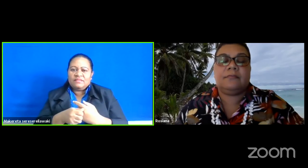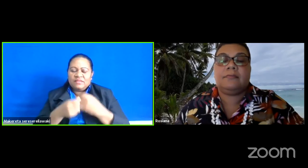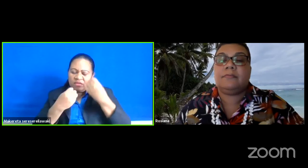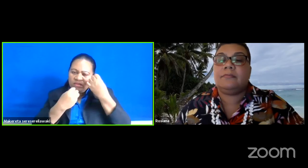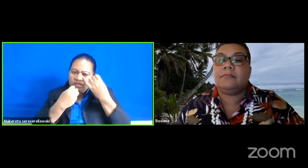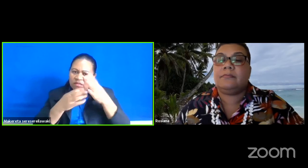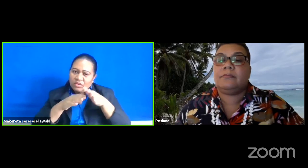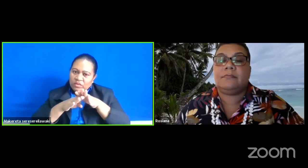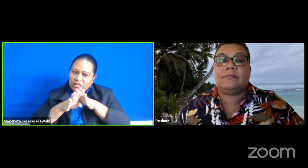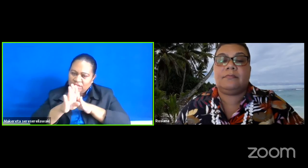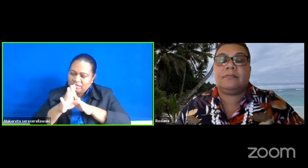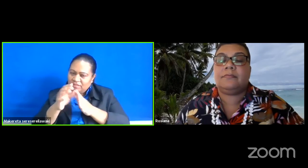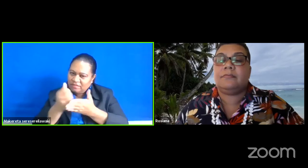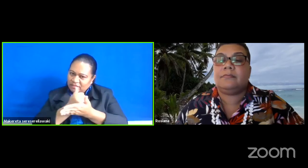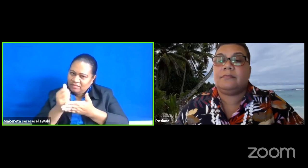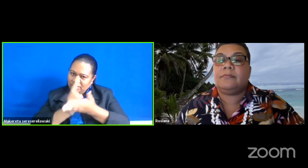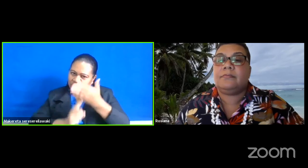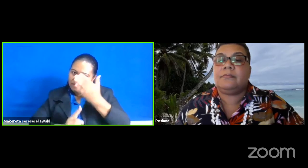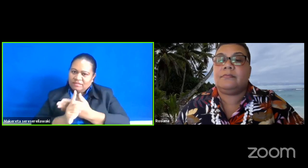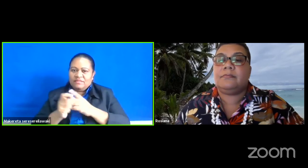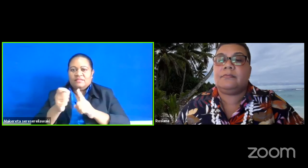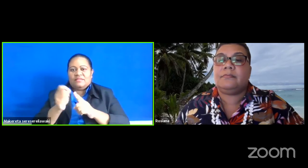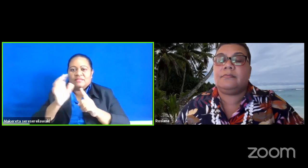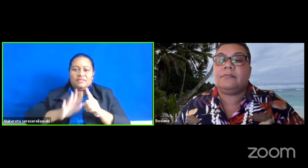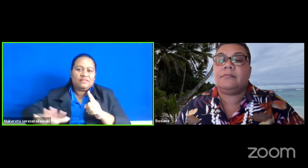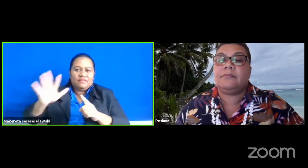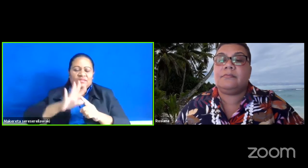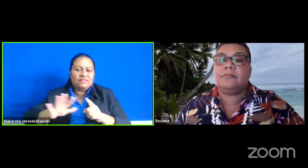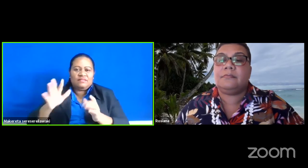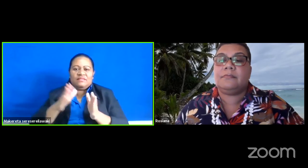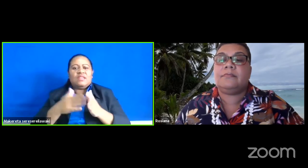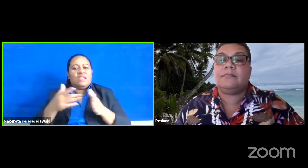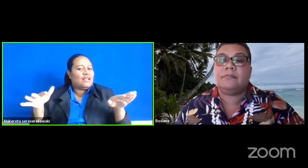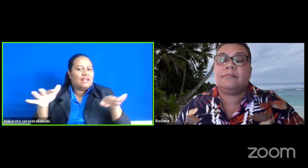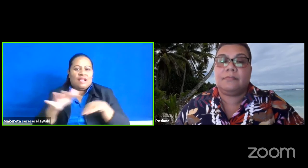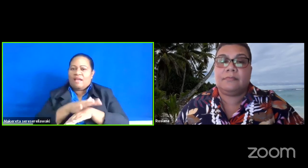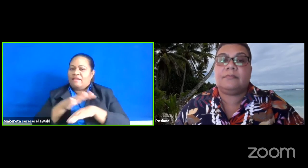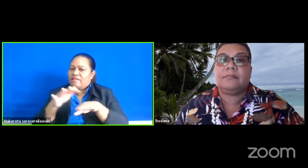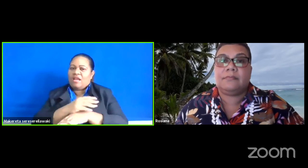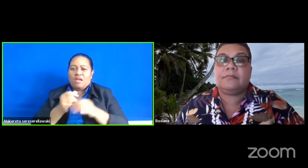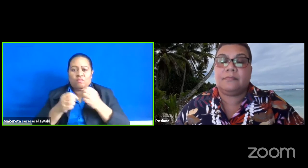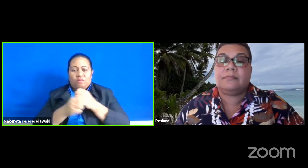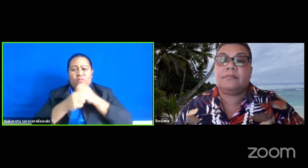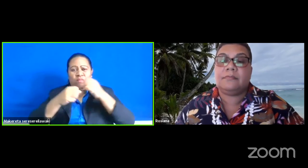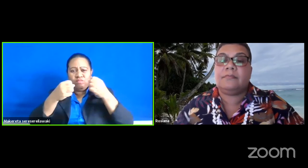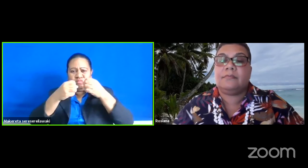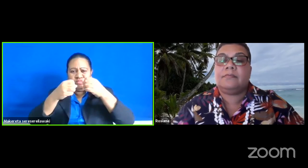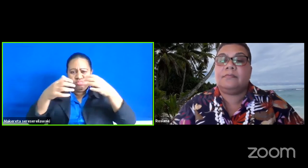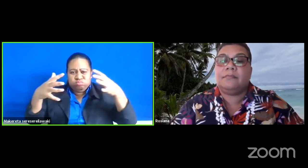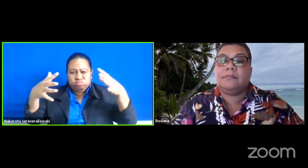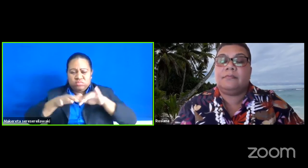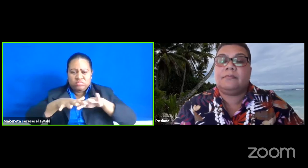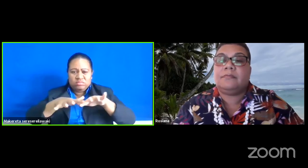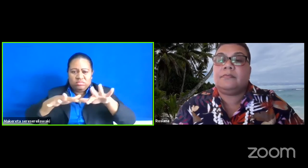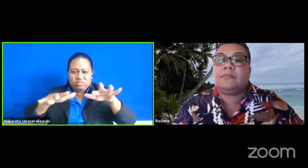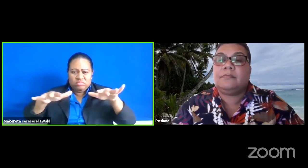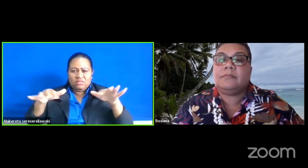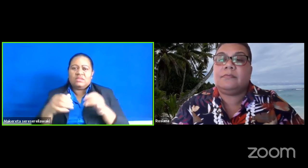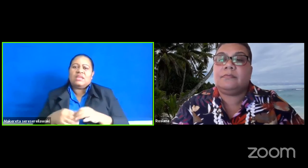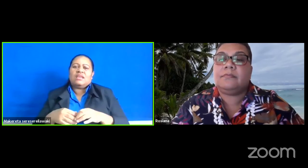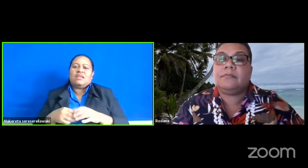thinking and actions in the pacific our speakers have covered a broad yet important range of topics from funerary territories in fiji